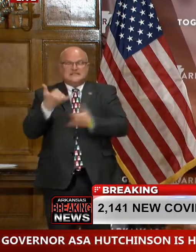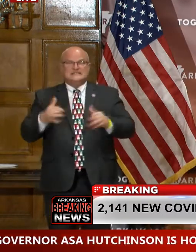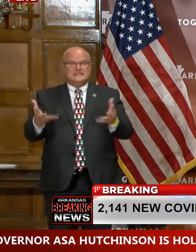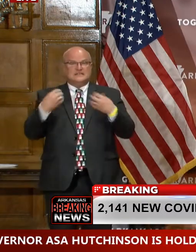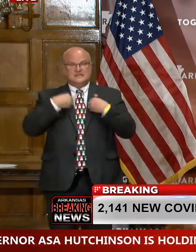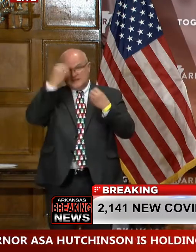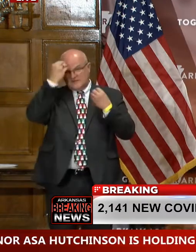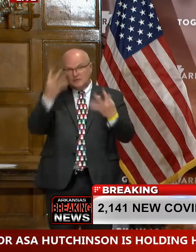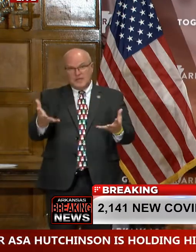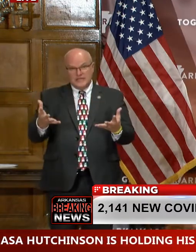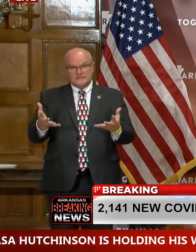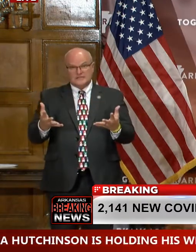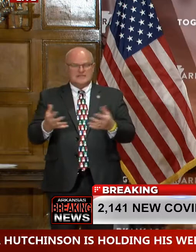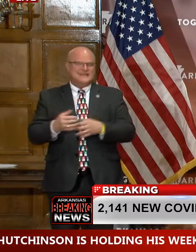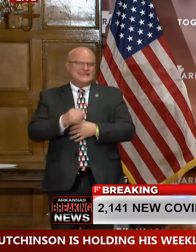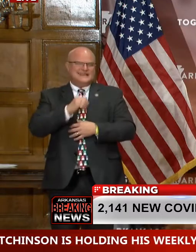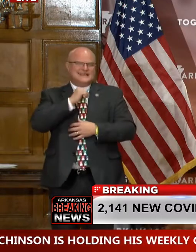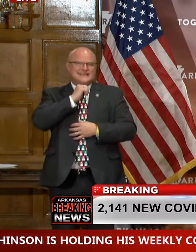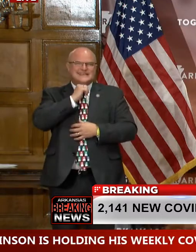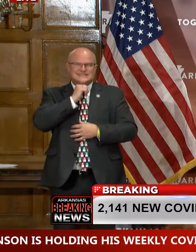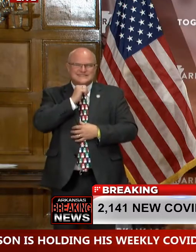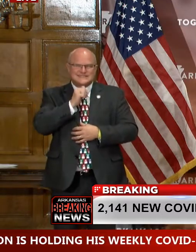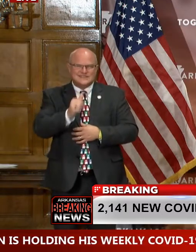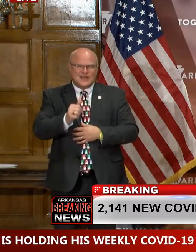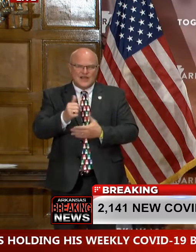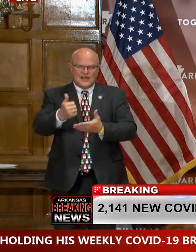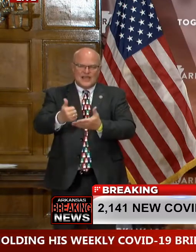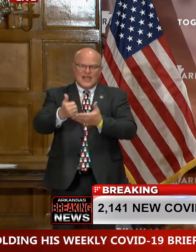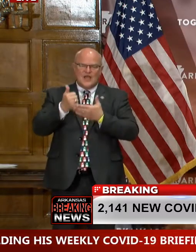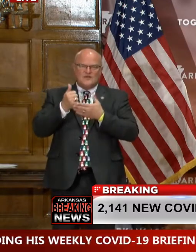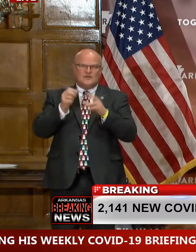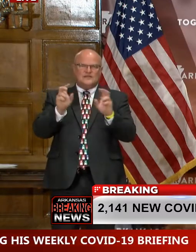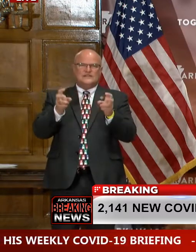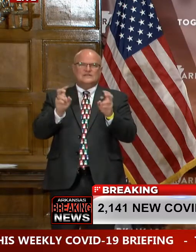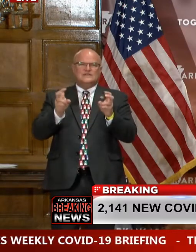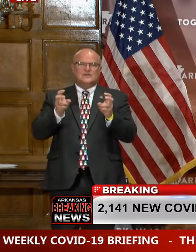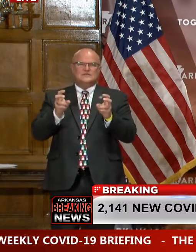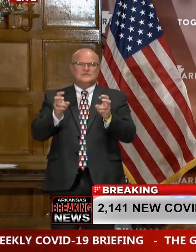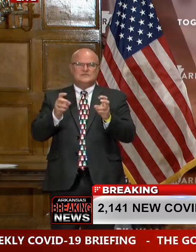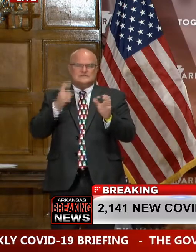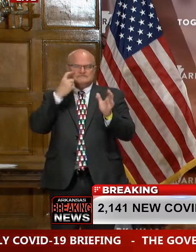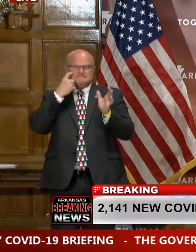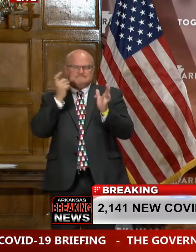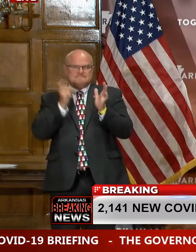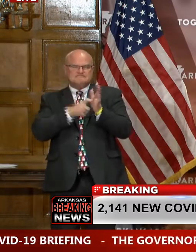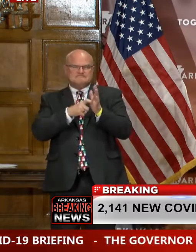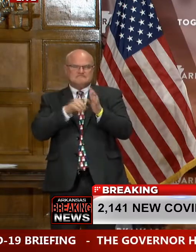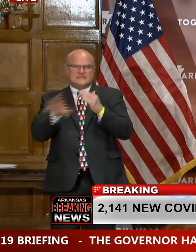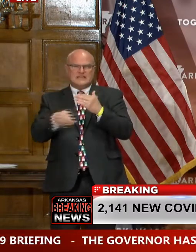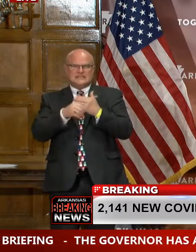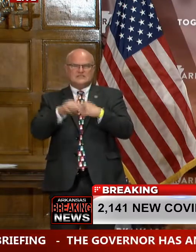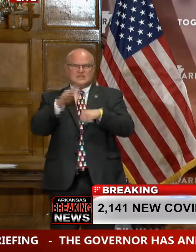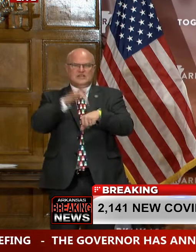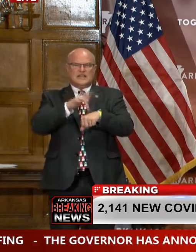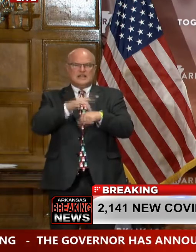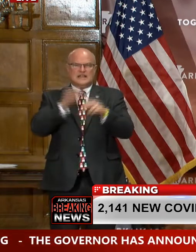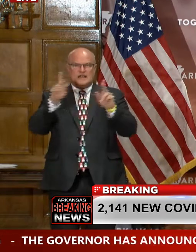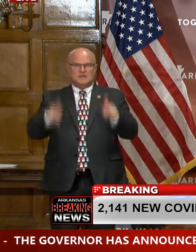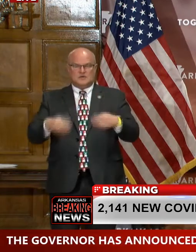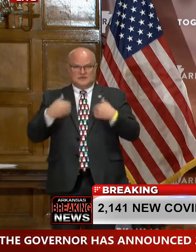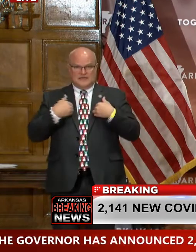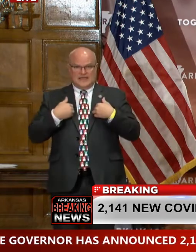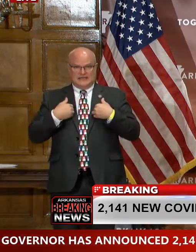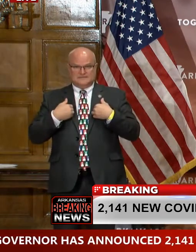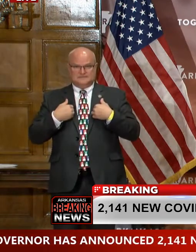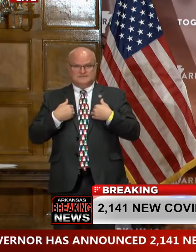the information. It's just not as helpful in terms of identifying the additional contacts that that person have